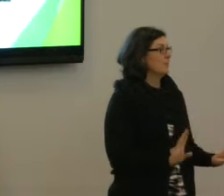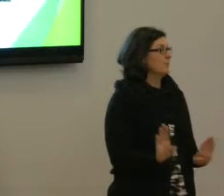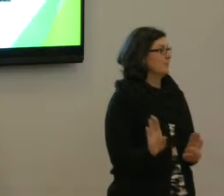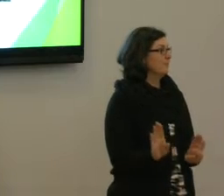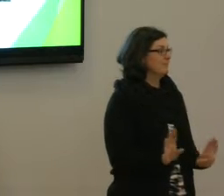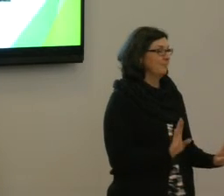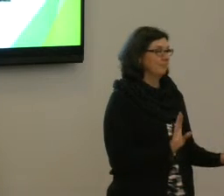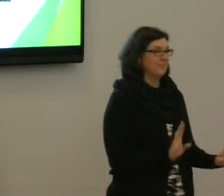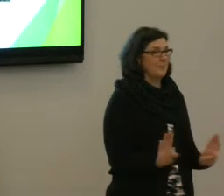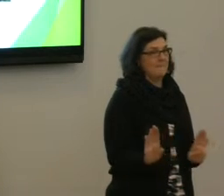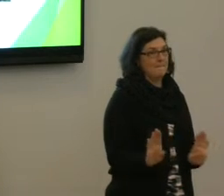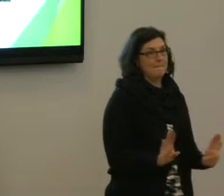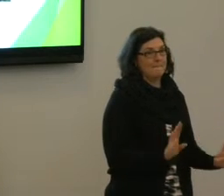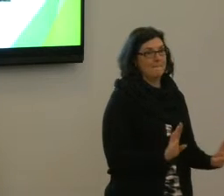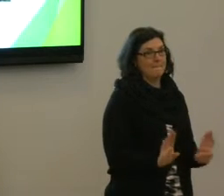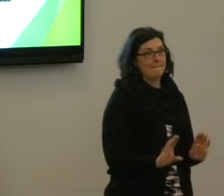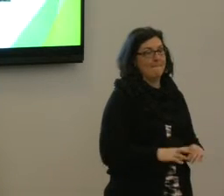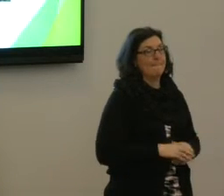Nonverbal behavior.